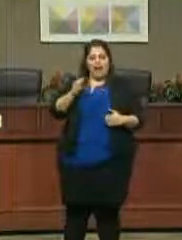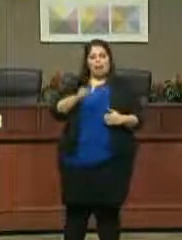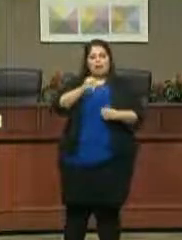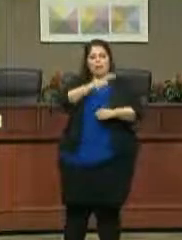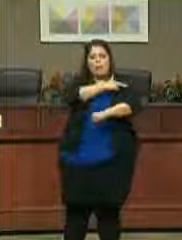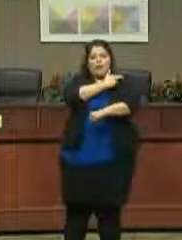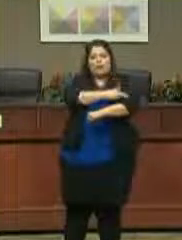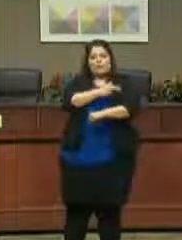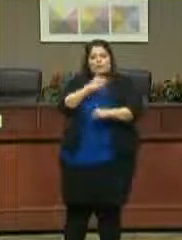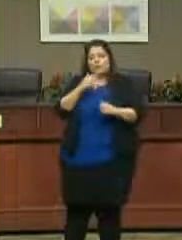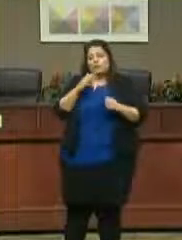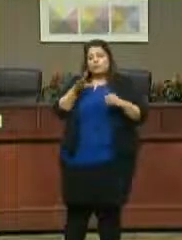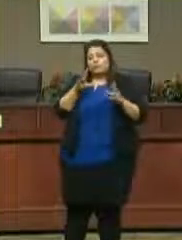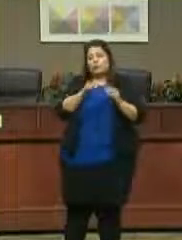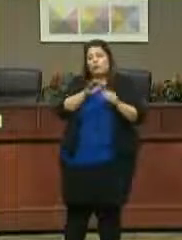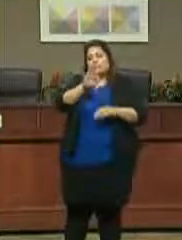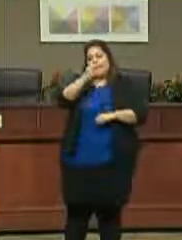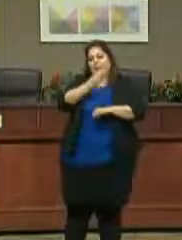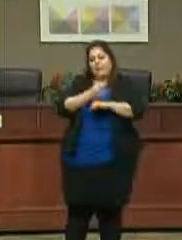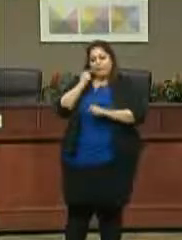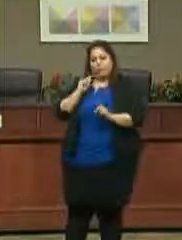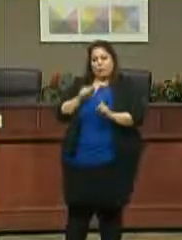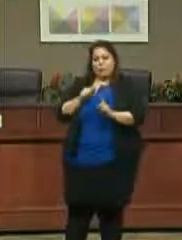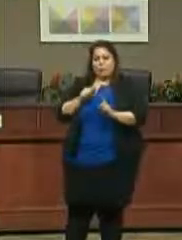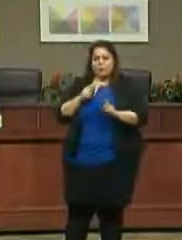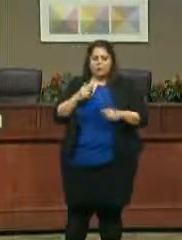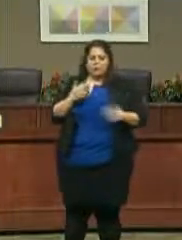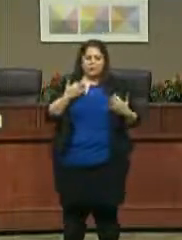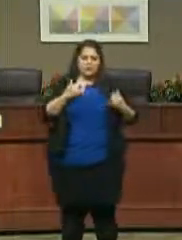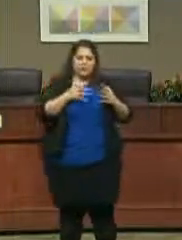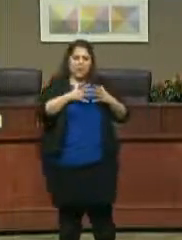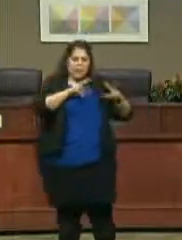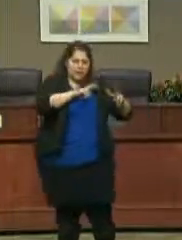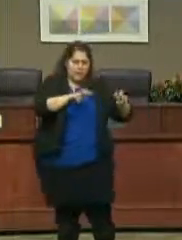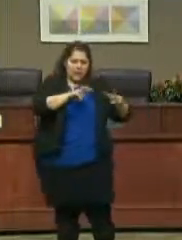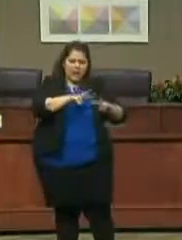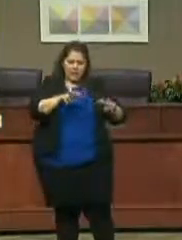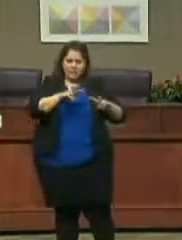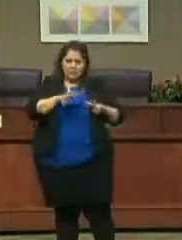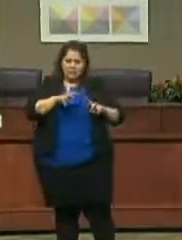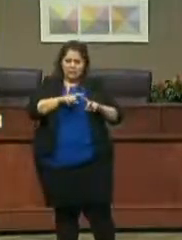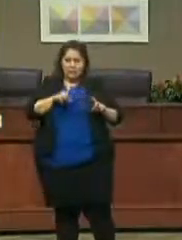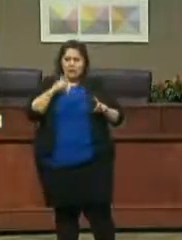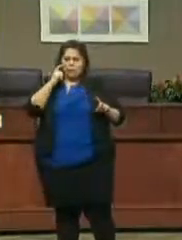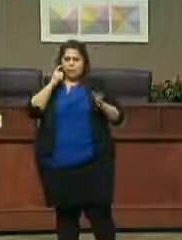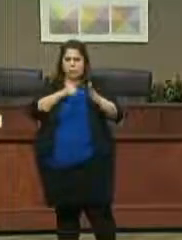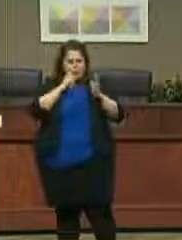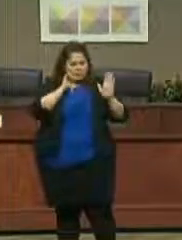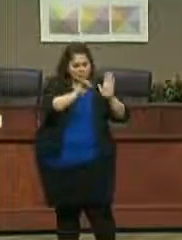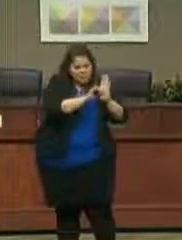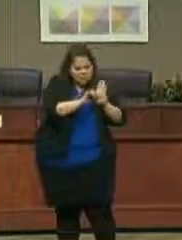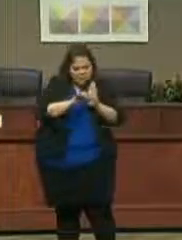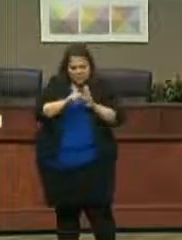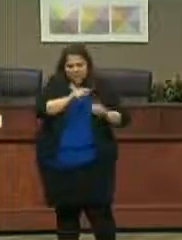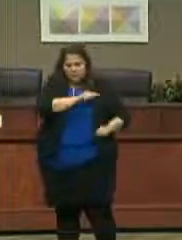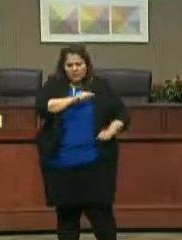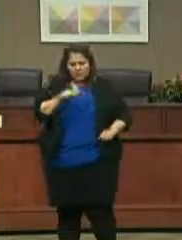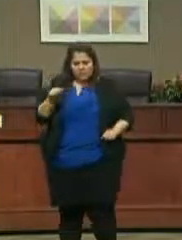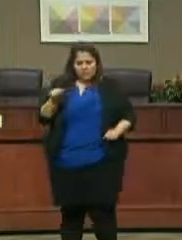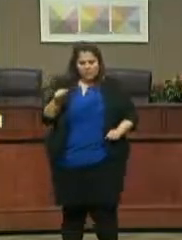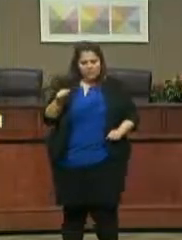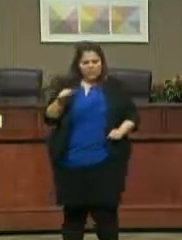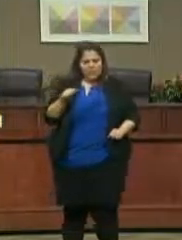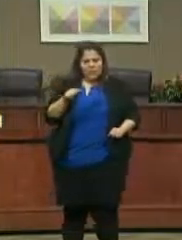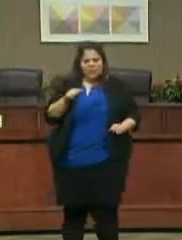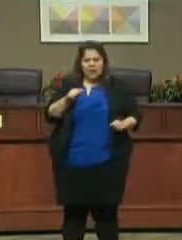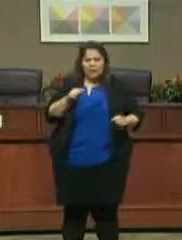for 9 days. Although we have to do some analysis, something that pops out of the data is how few days people